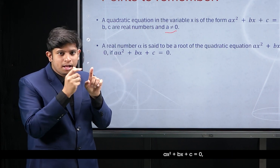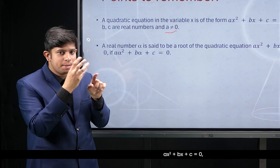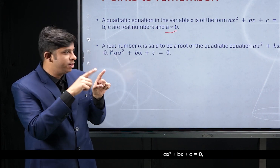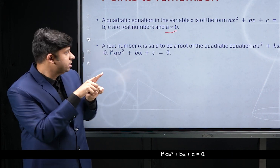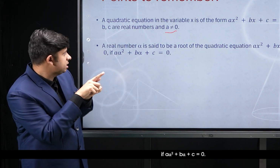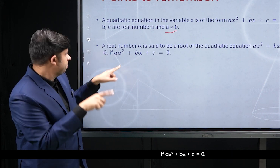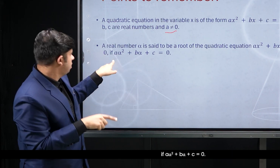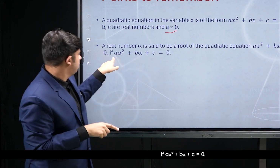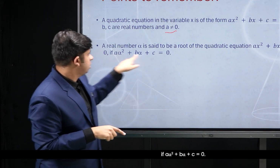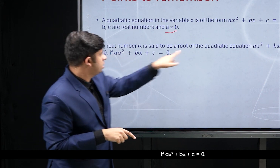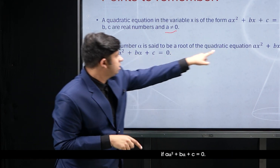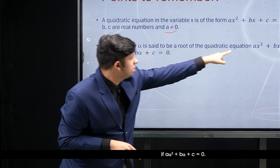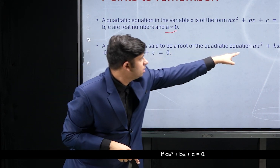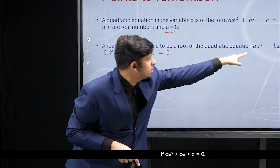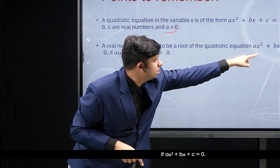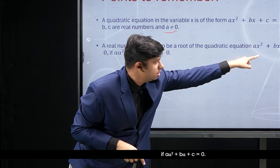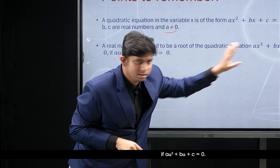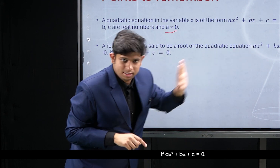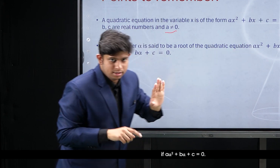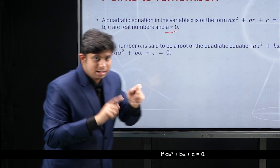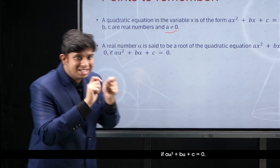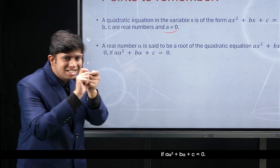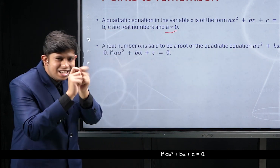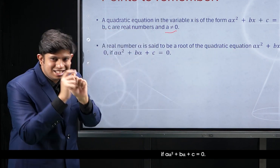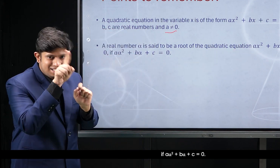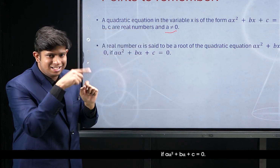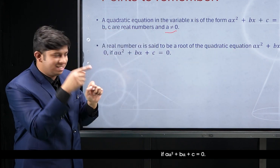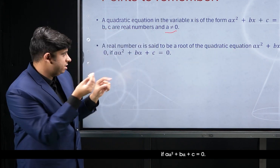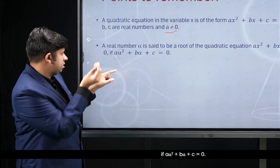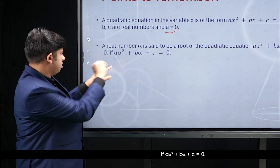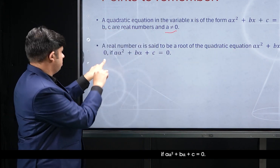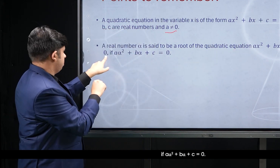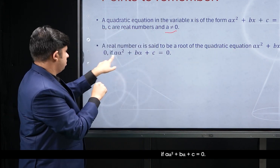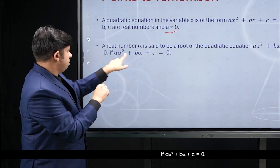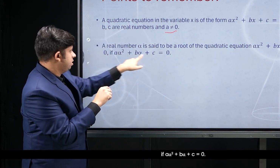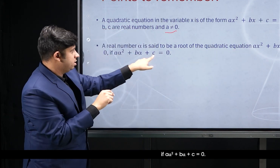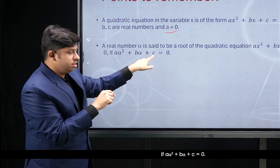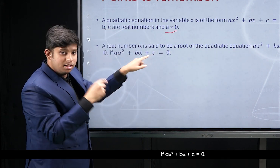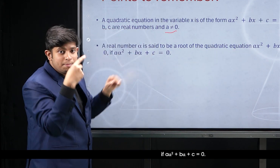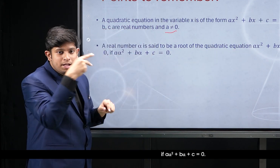0 if a alpha square plus b alpha plus c is equal to 0.